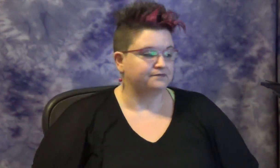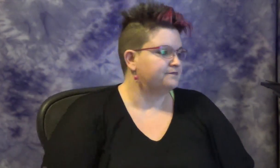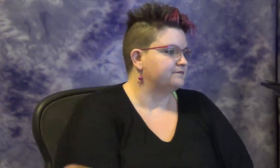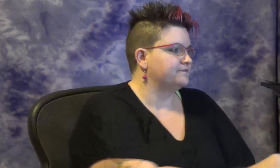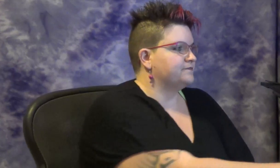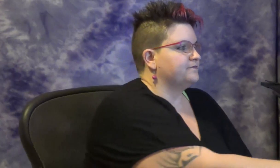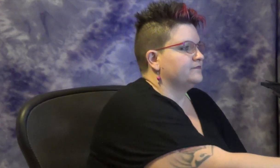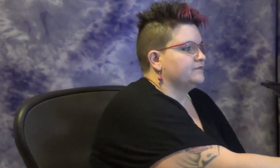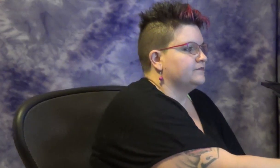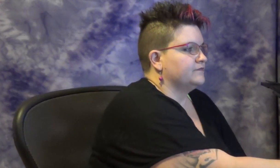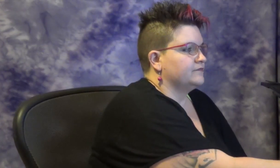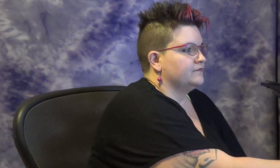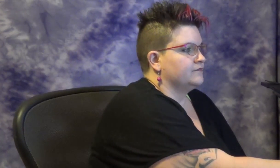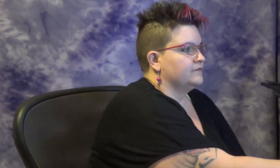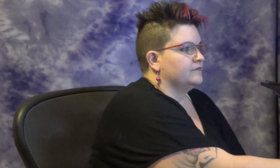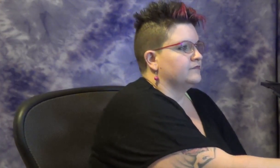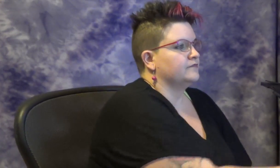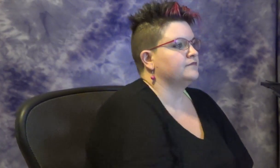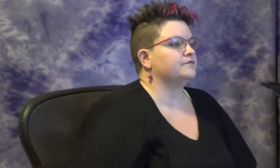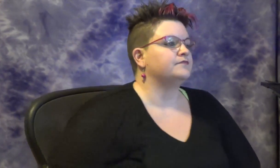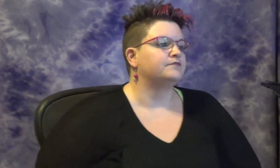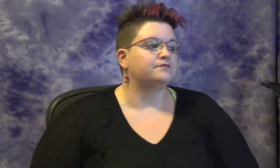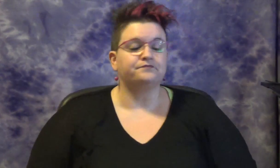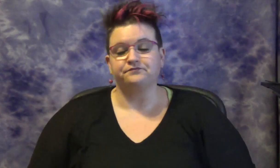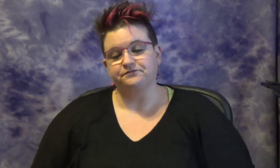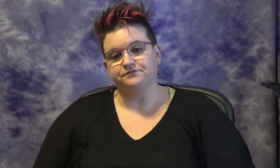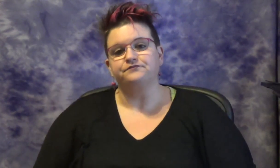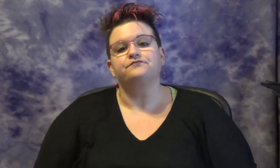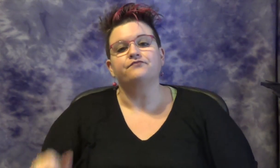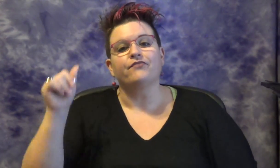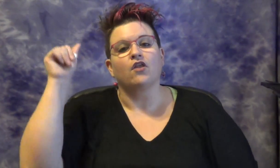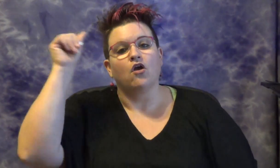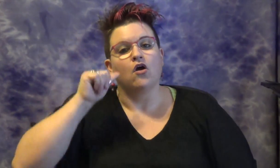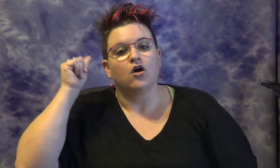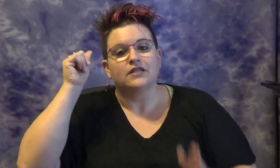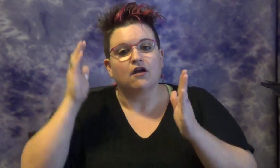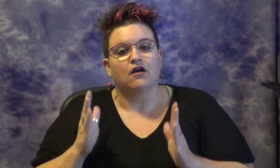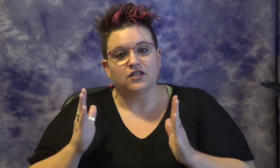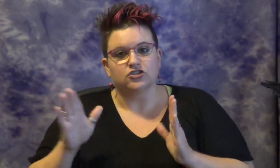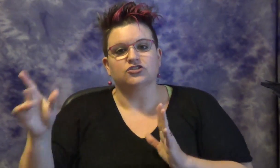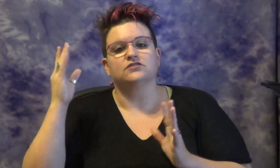you have either severe or profound hearing loss, so then that means you're deaf and you cannot hear at all.